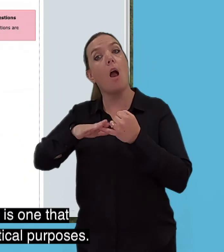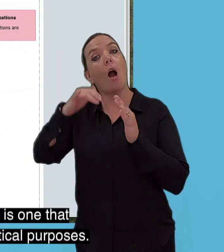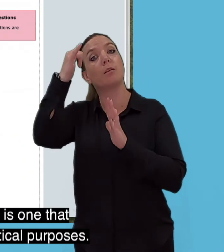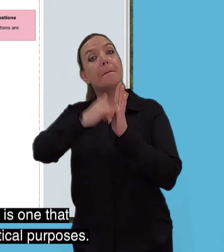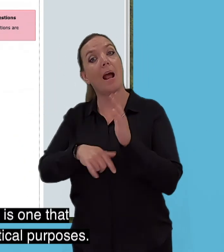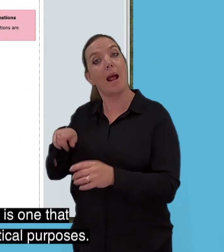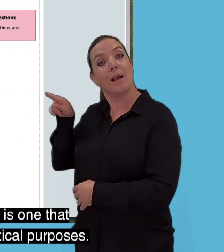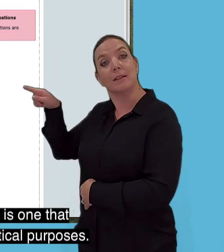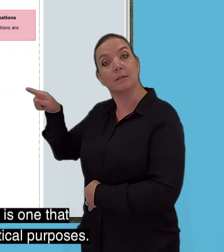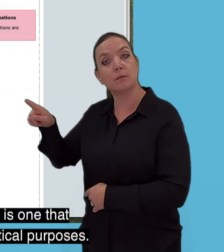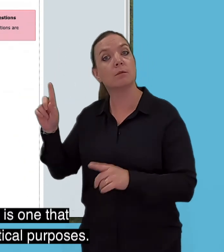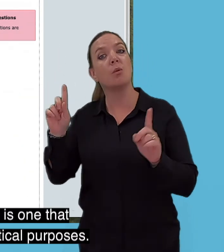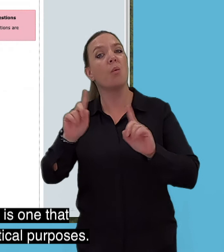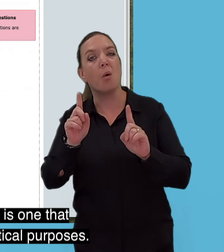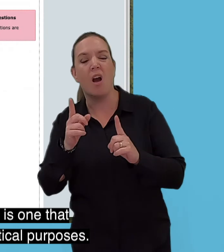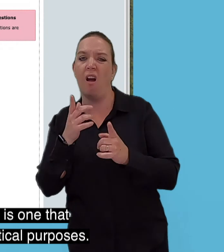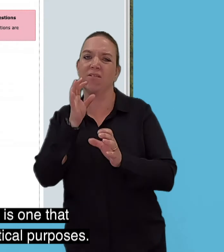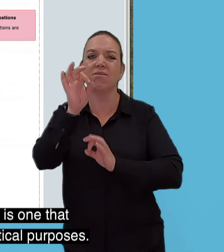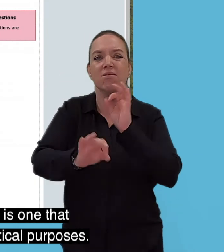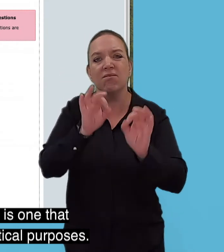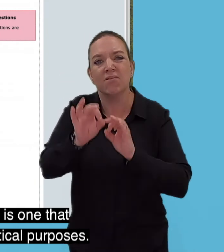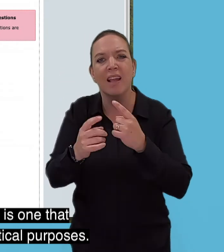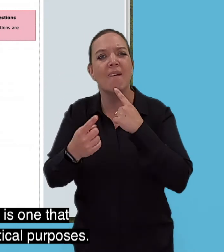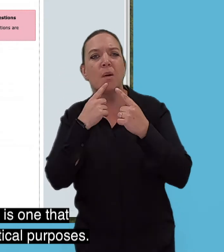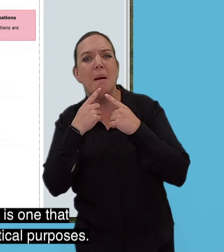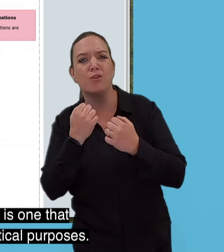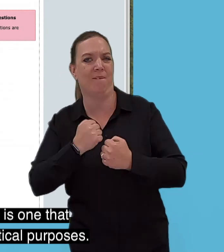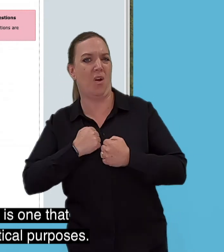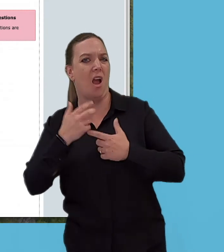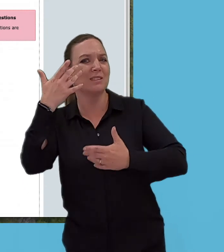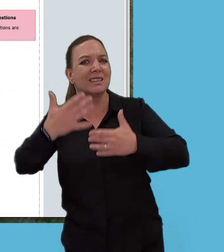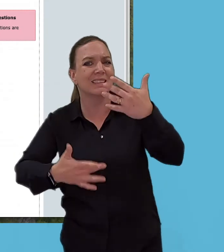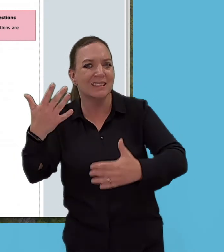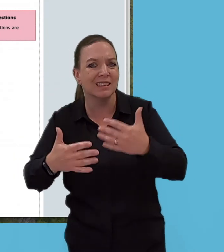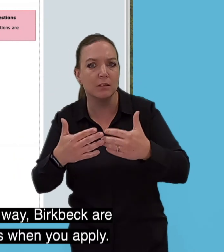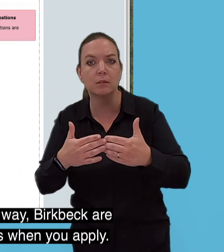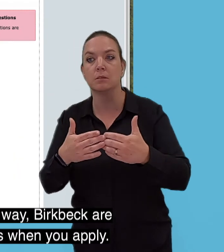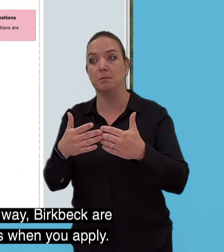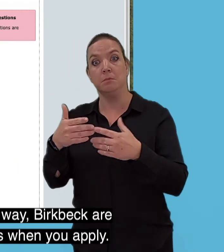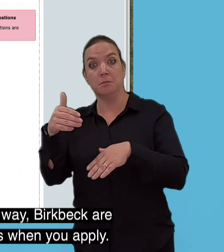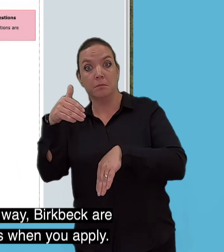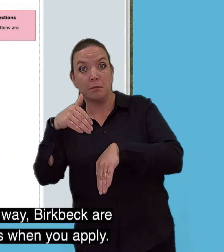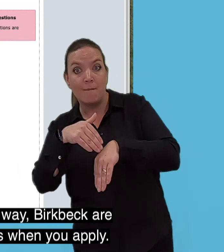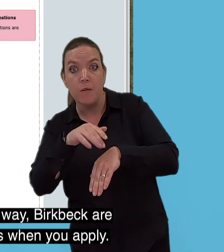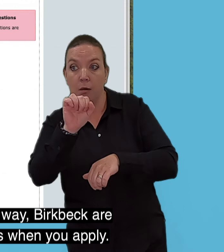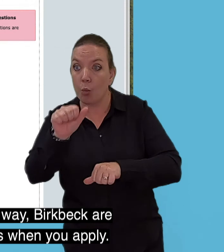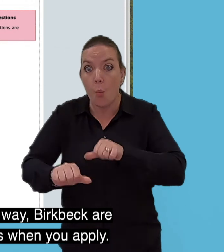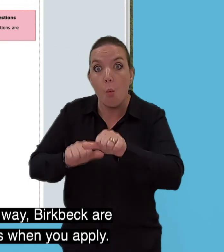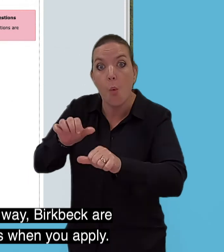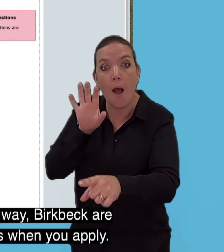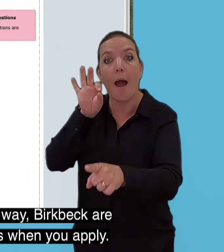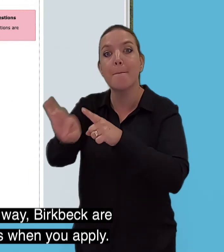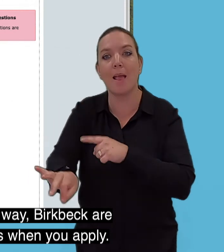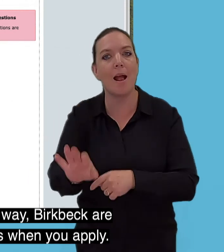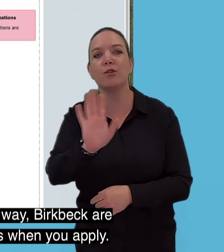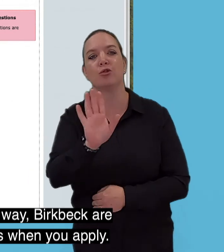The last page you'll need to fill in is one that asks for some information for statistical purposes. This won't affect your application in any